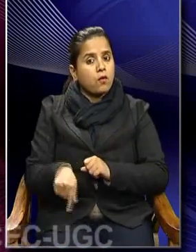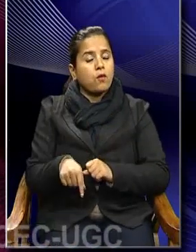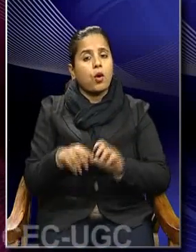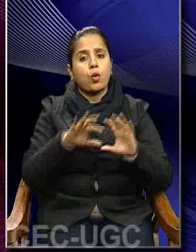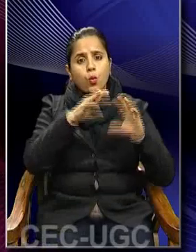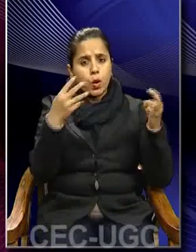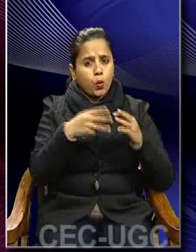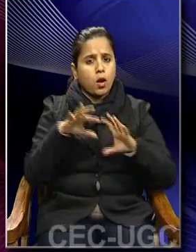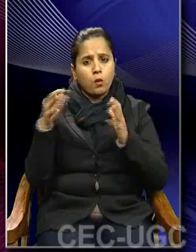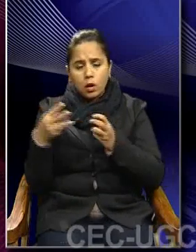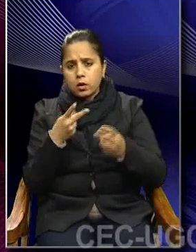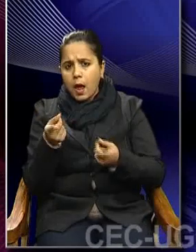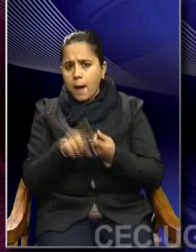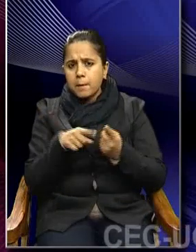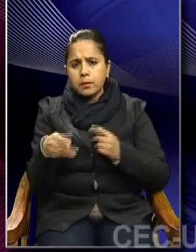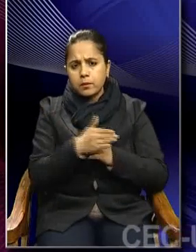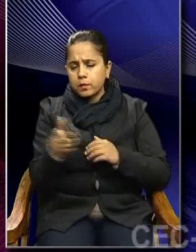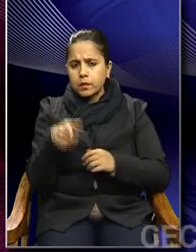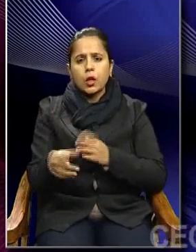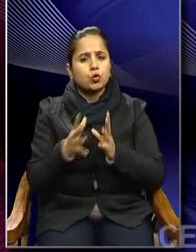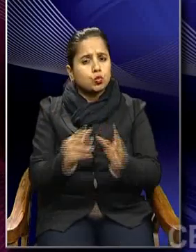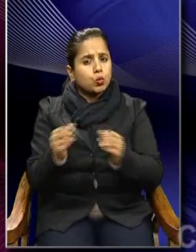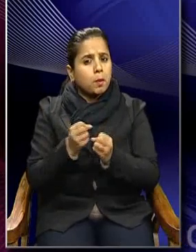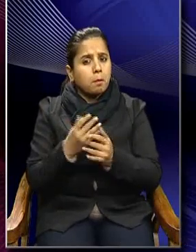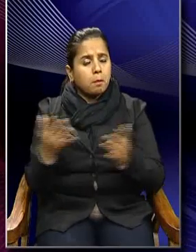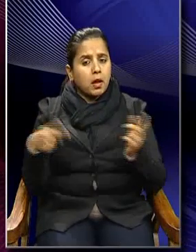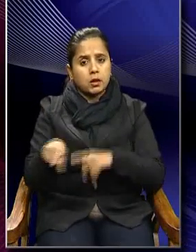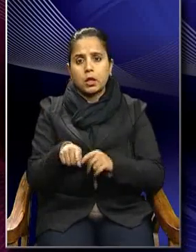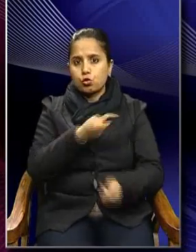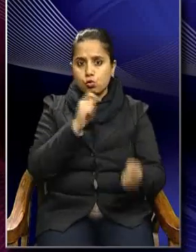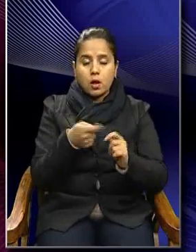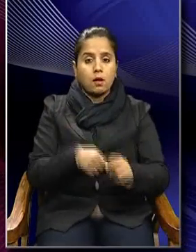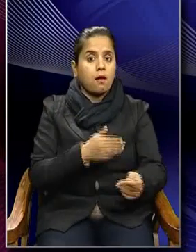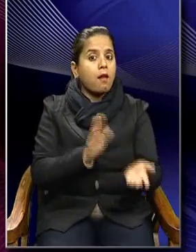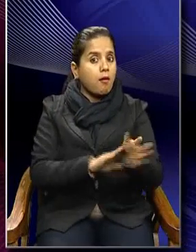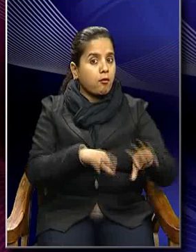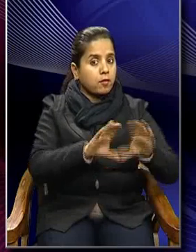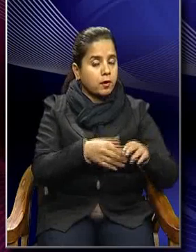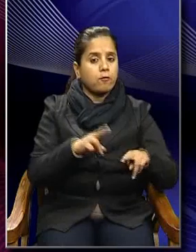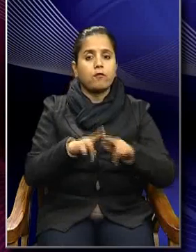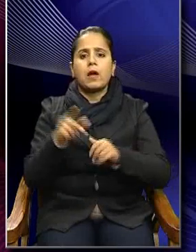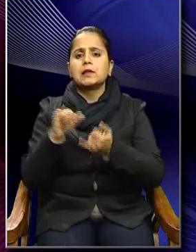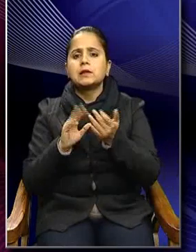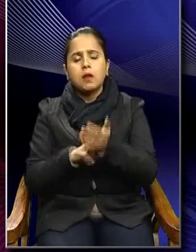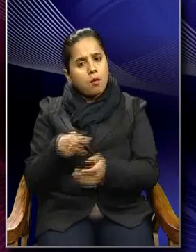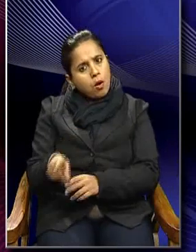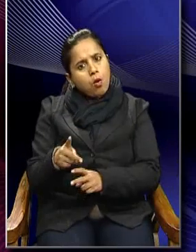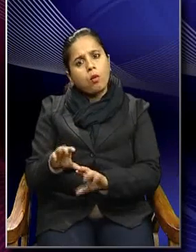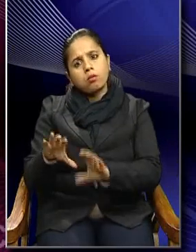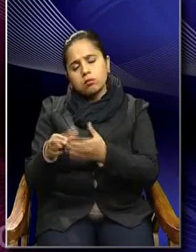varied solutions ranging from the radical revolutions of the left to fascism of the right is